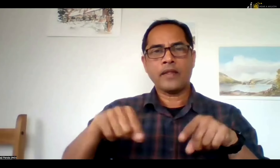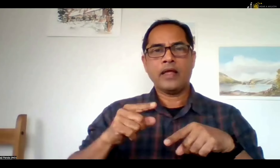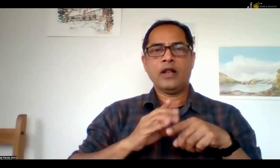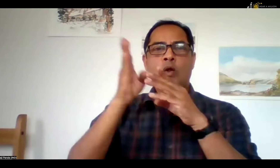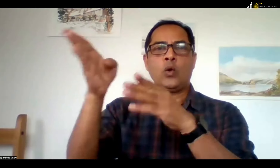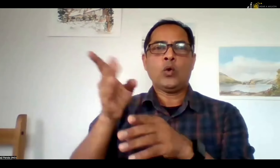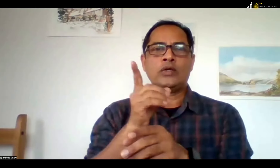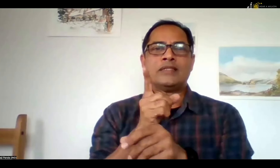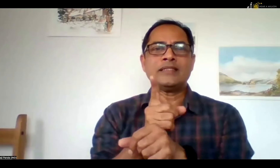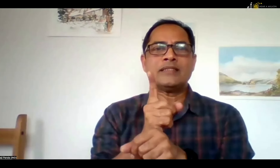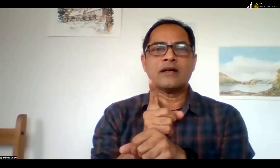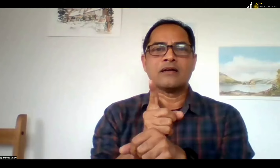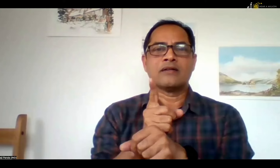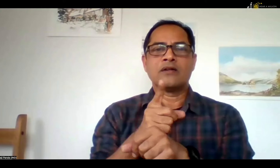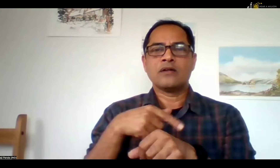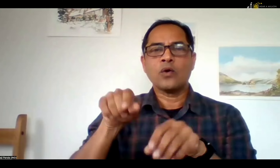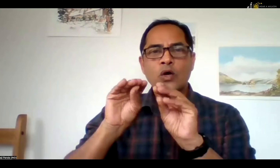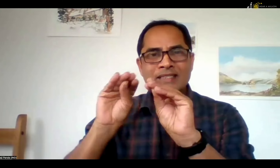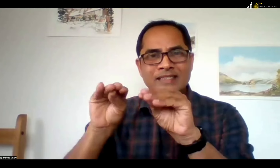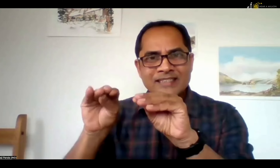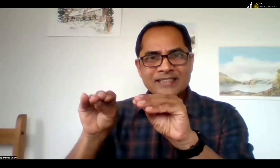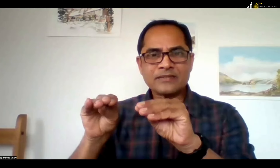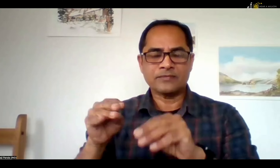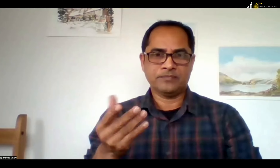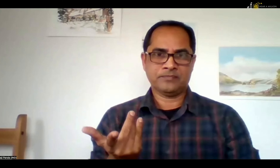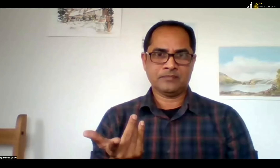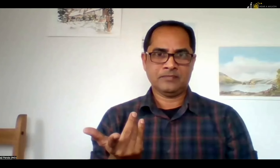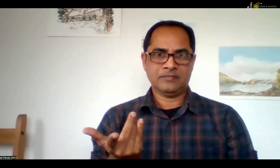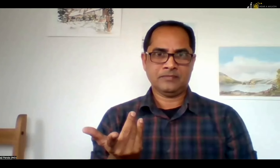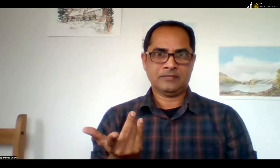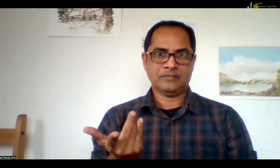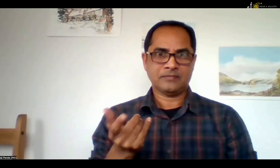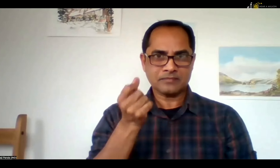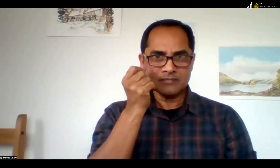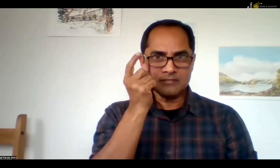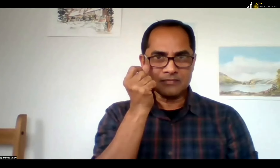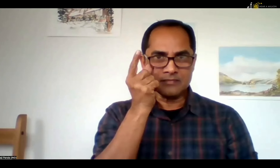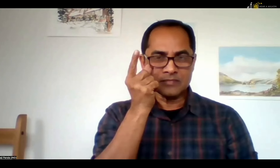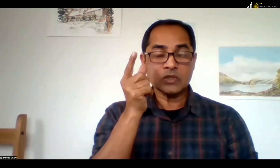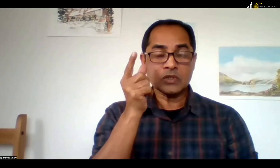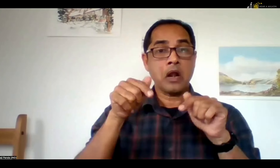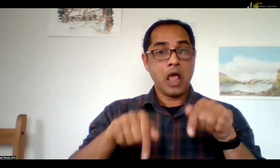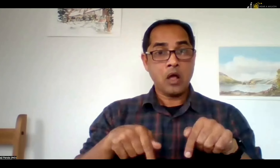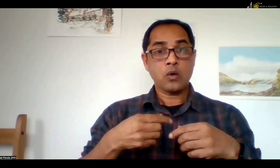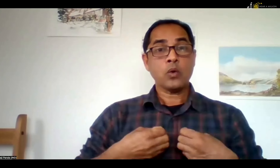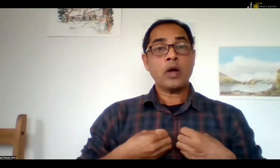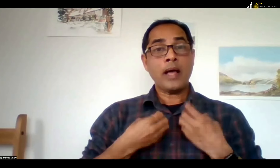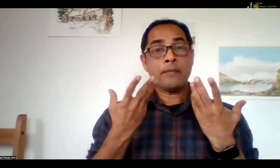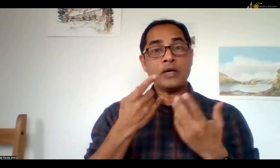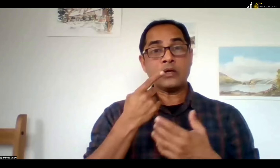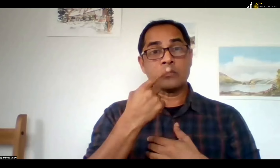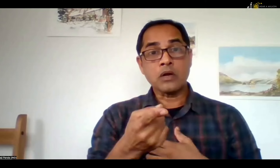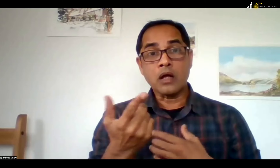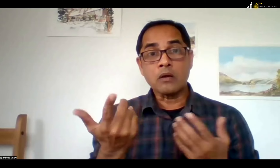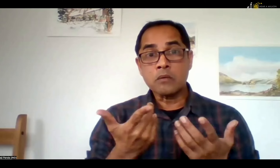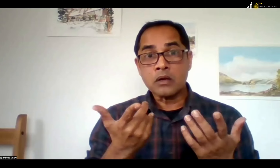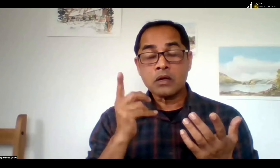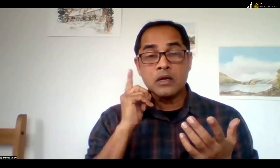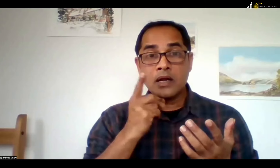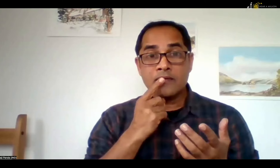maneuver a plane. So similarly, you have to understand educational philosophy, deaf pedagogy, to be able to teach in the